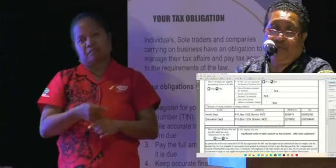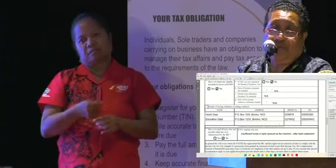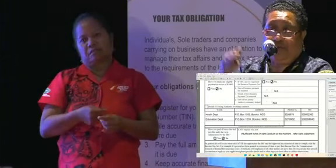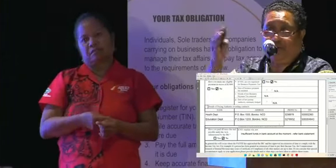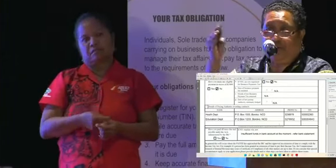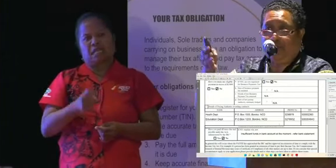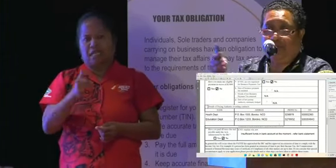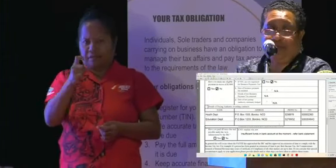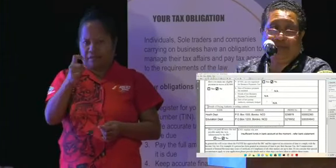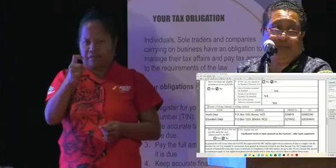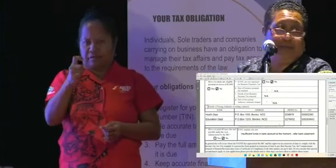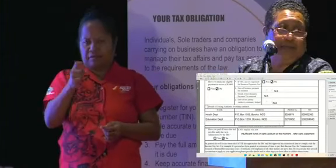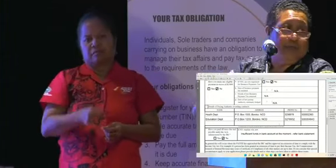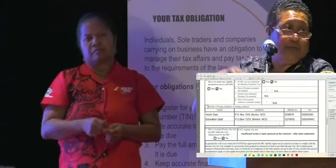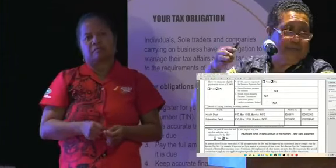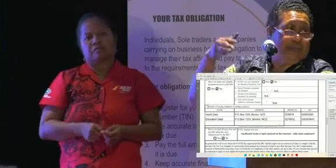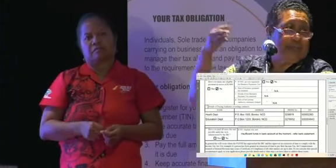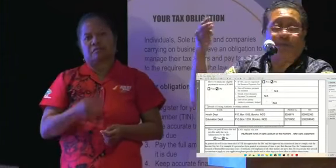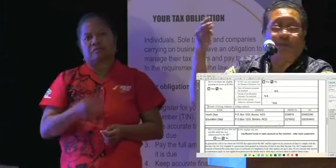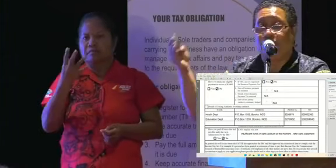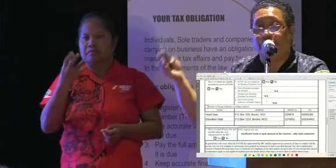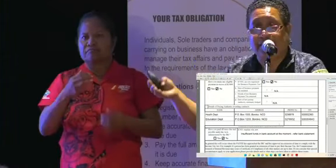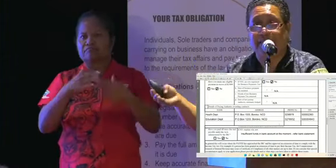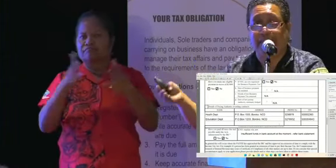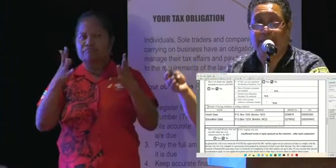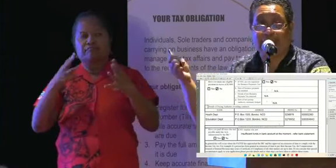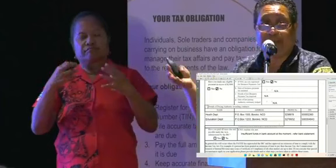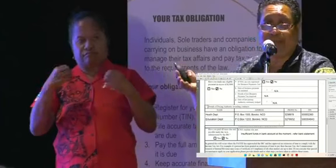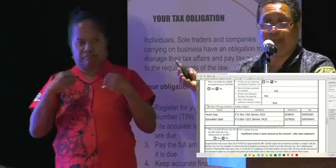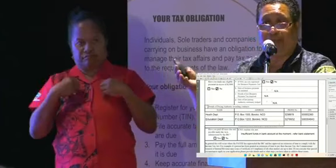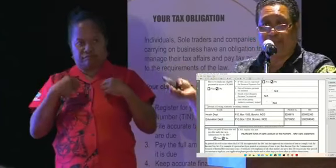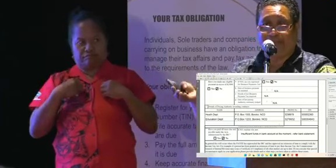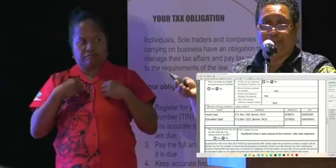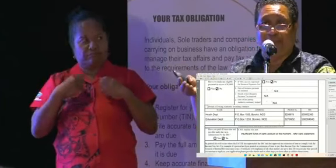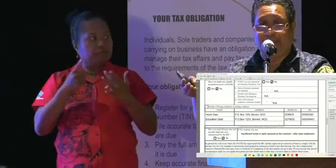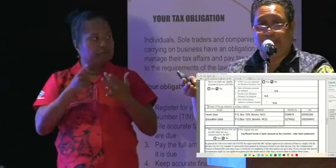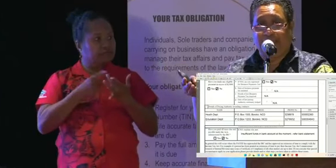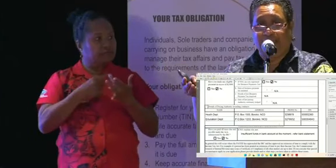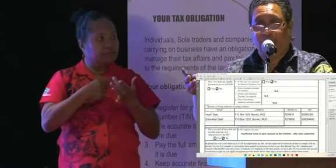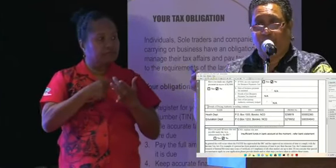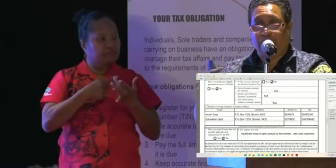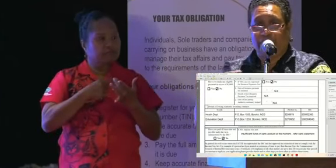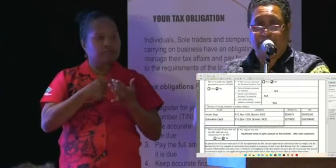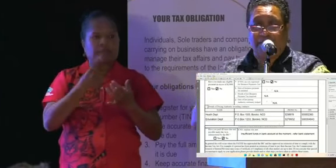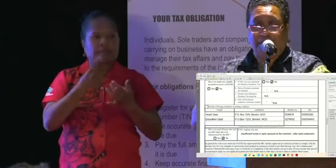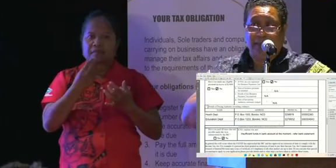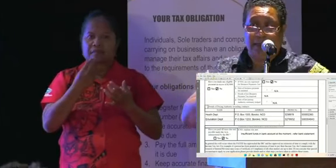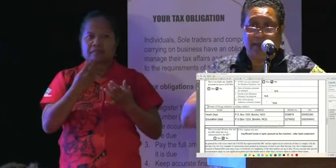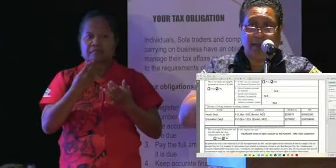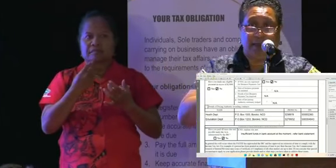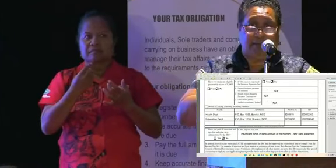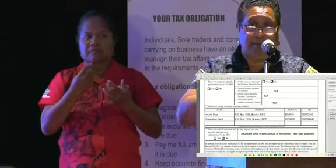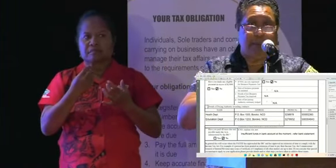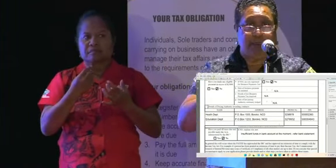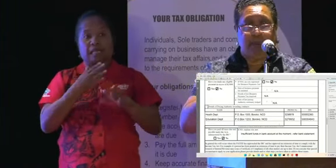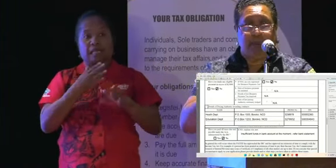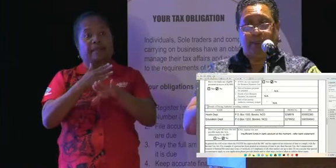Okay, if you're a contractor, you can subcontract another business. So if I am